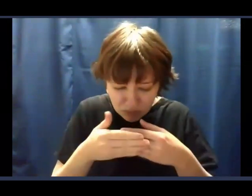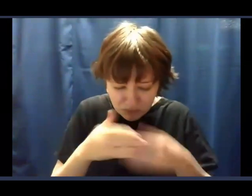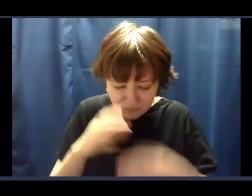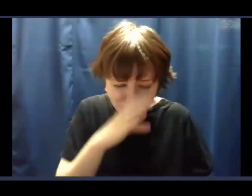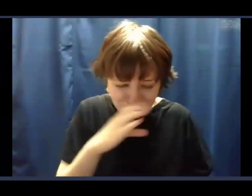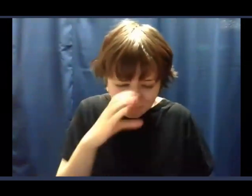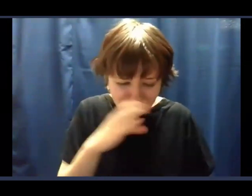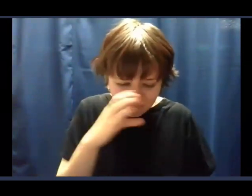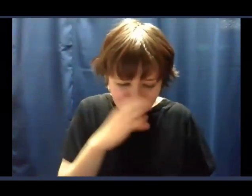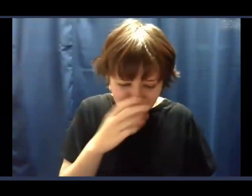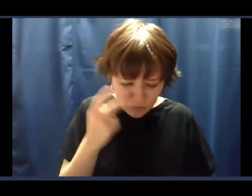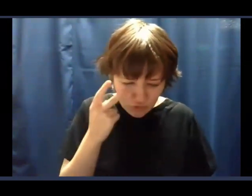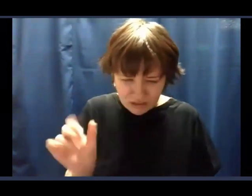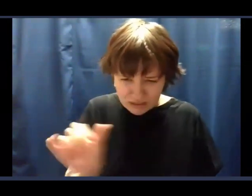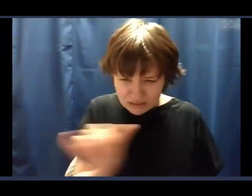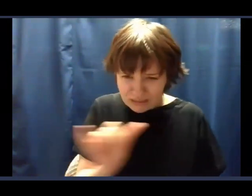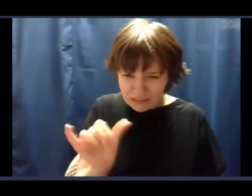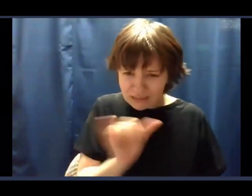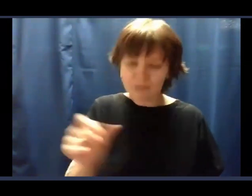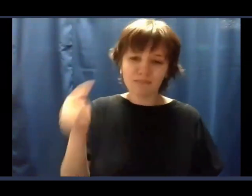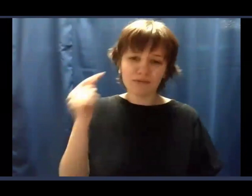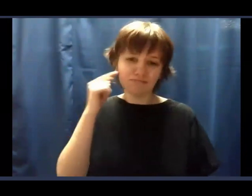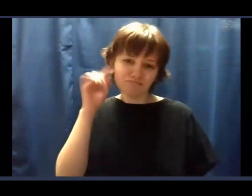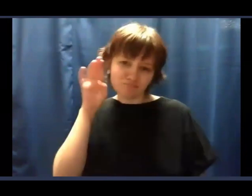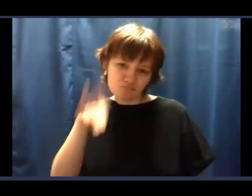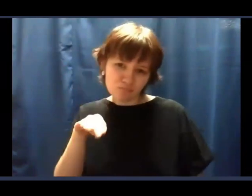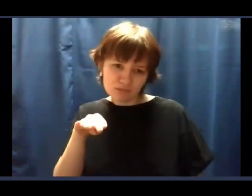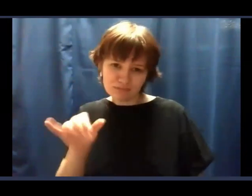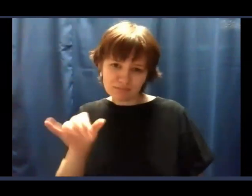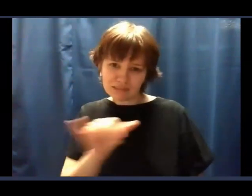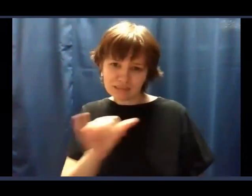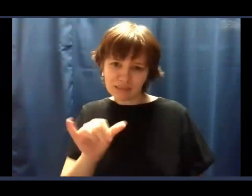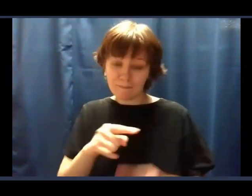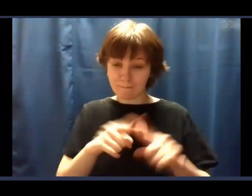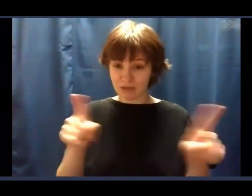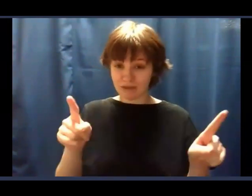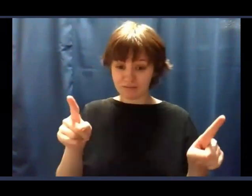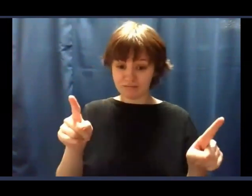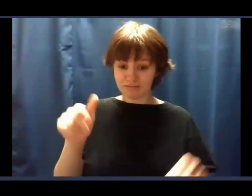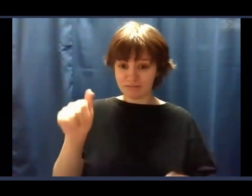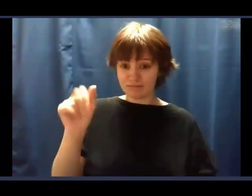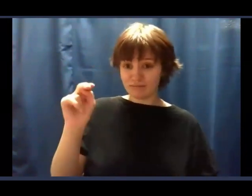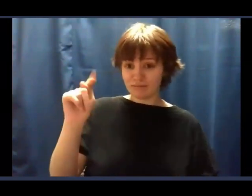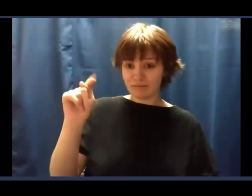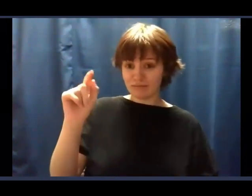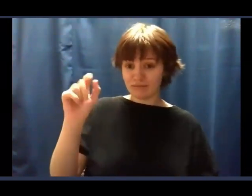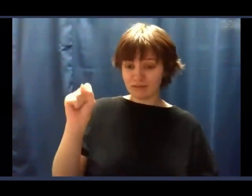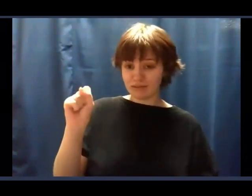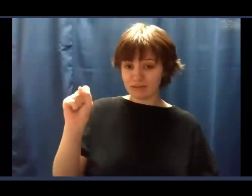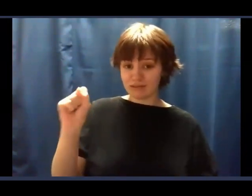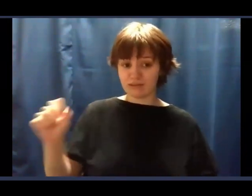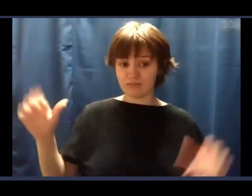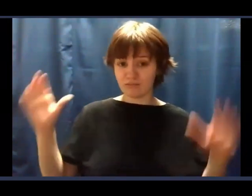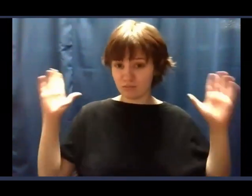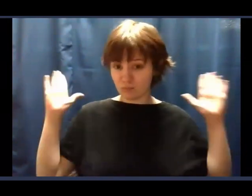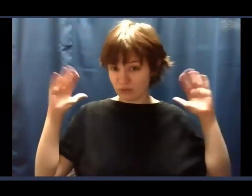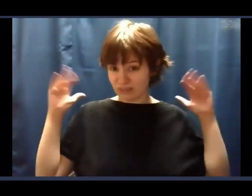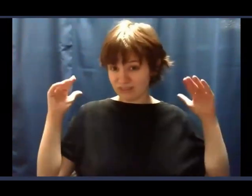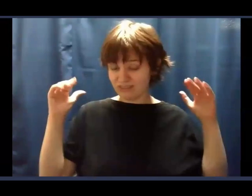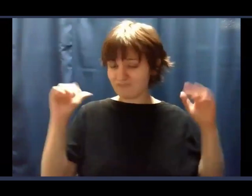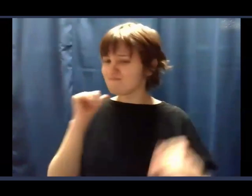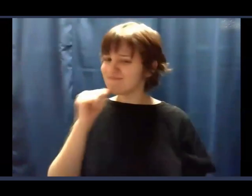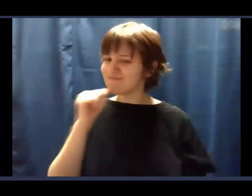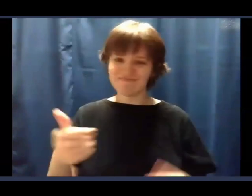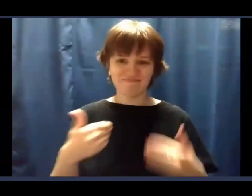males both have wings. And what happens is that that lets them fly and disperse out to other places.